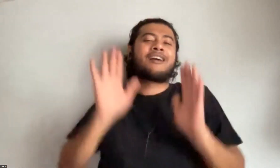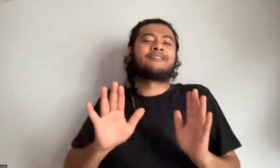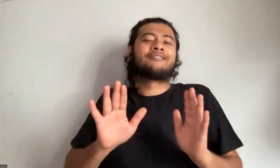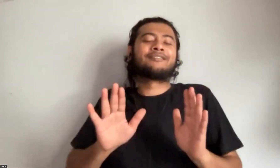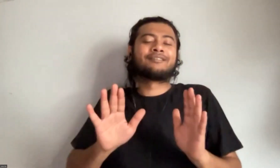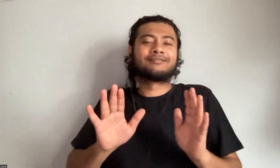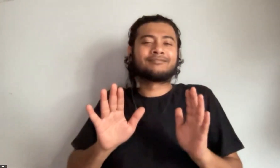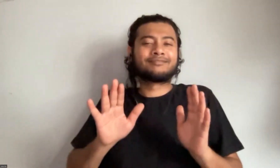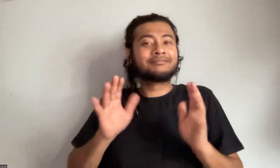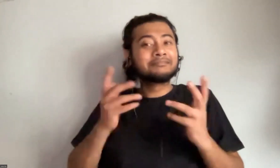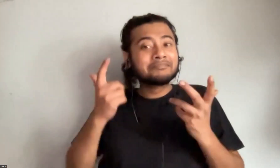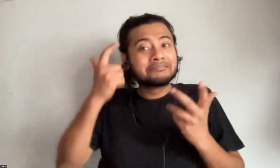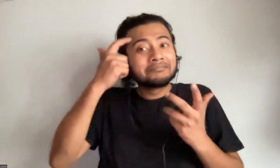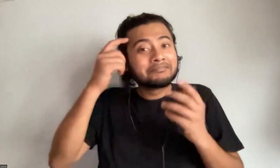start chanting Hare Krishna.